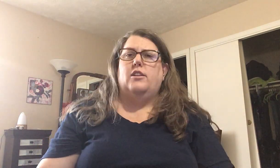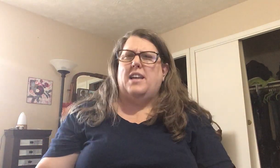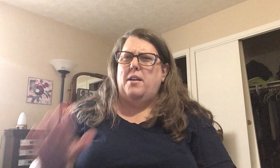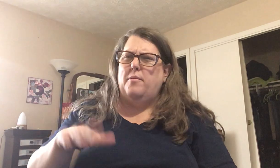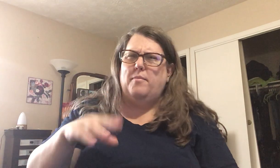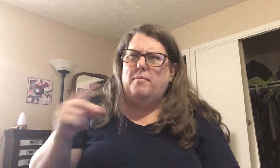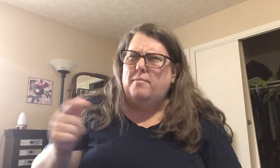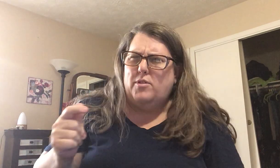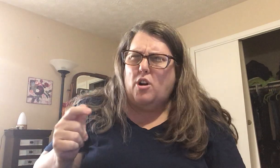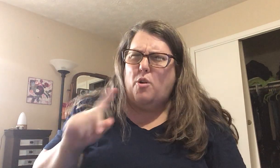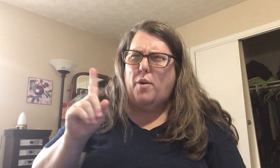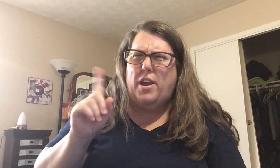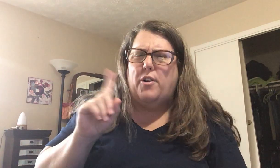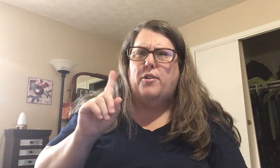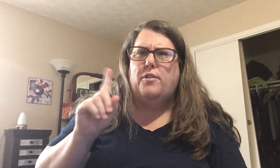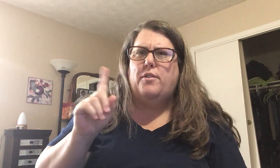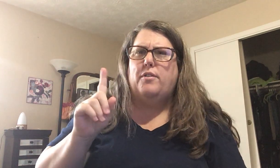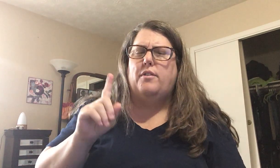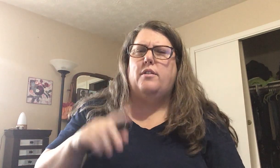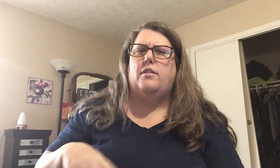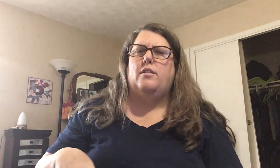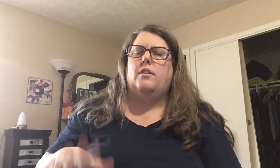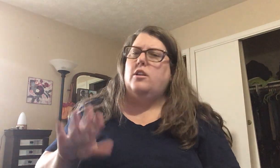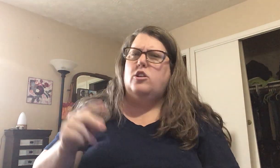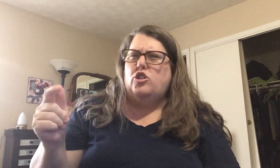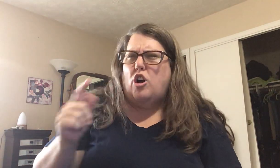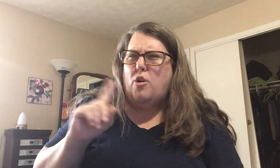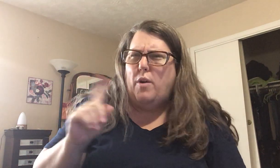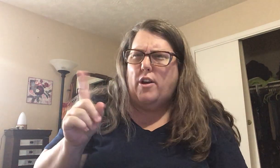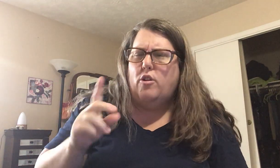say, dog where? Dog where? Or